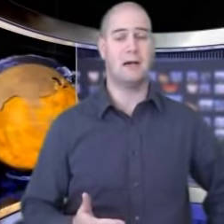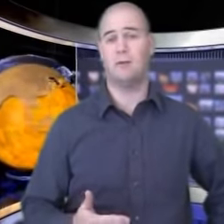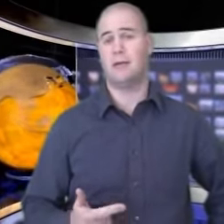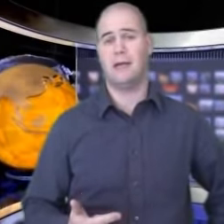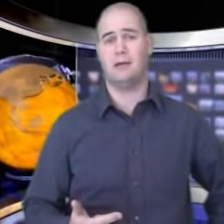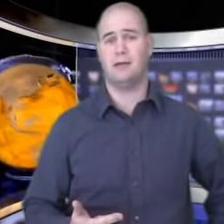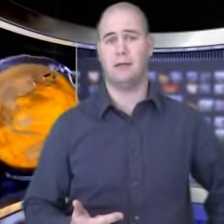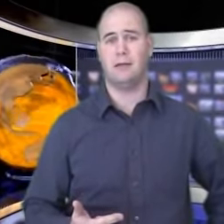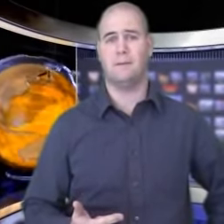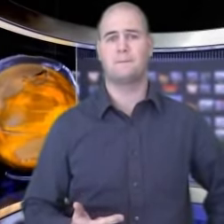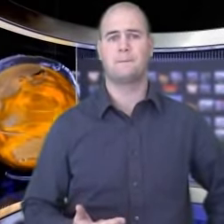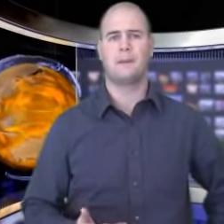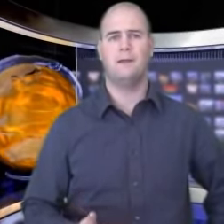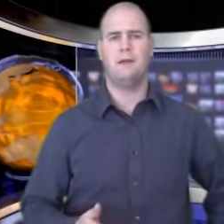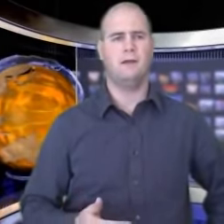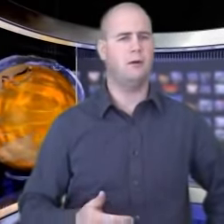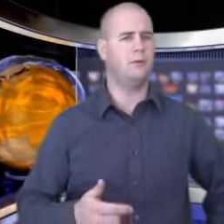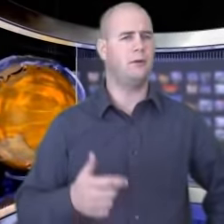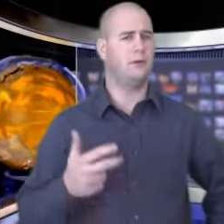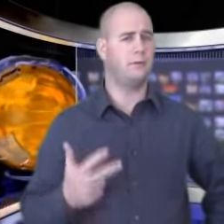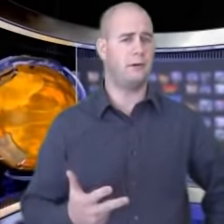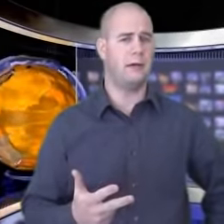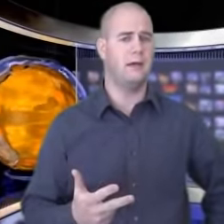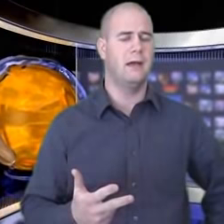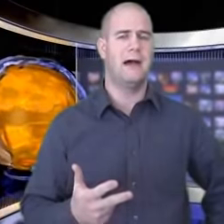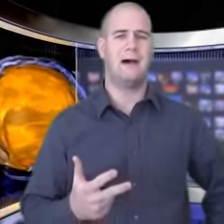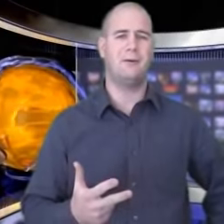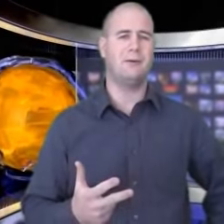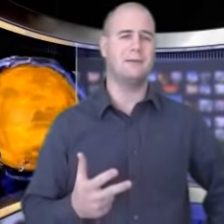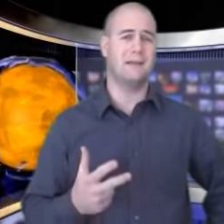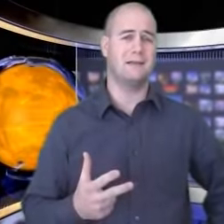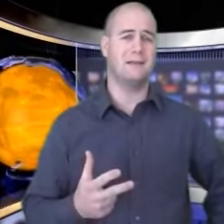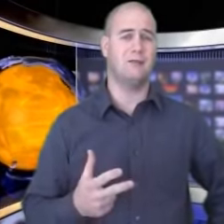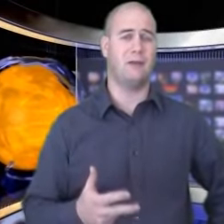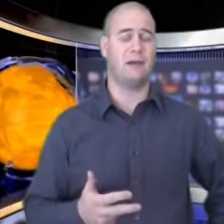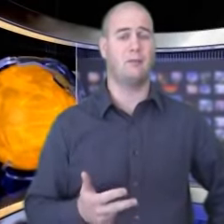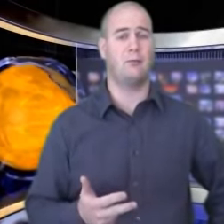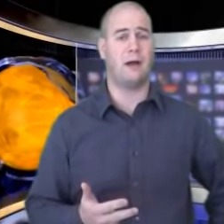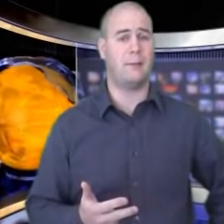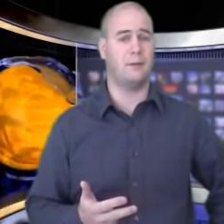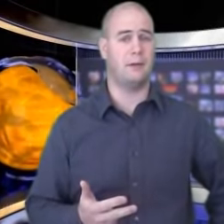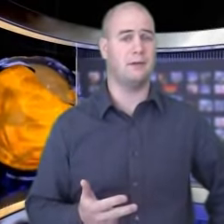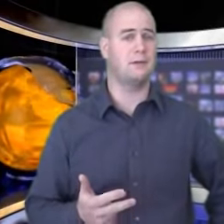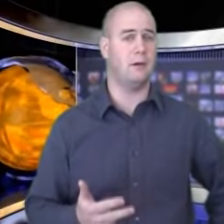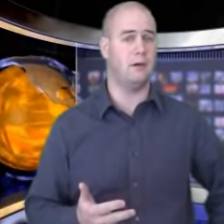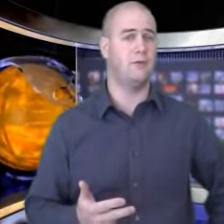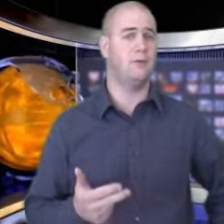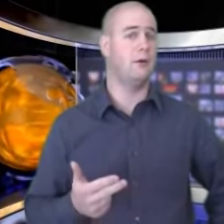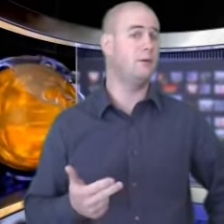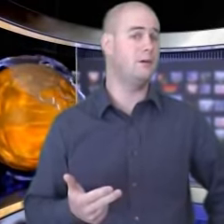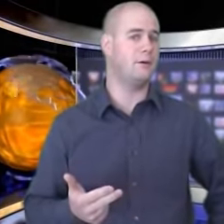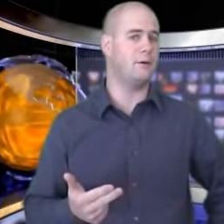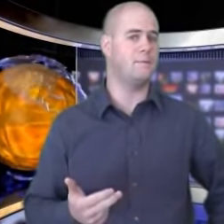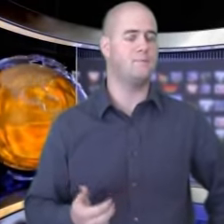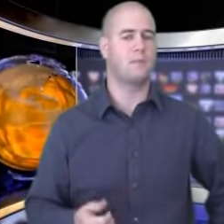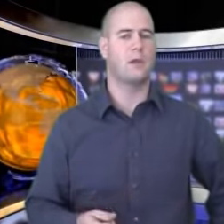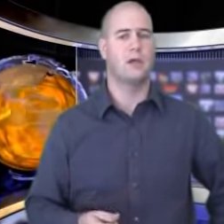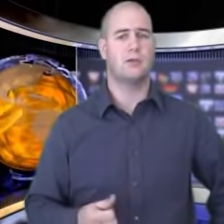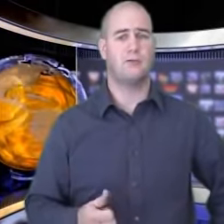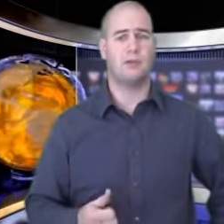we calculate it? And then number three, how does density affect the properties of a material? So first of all,